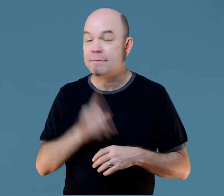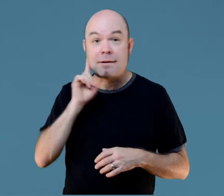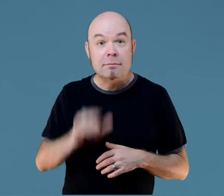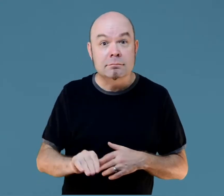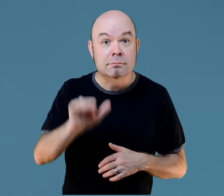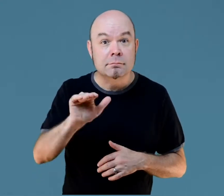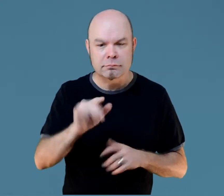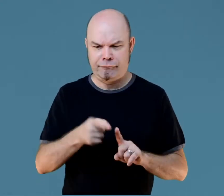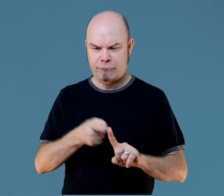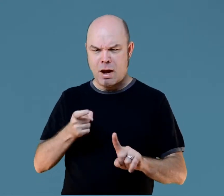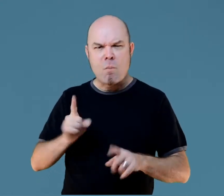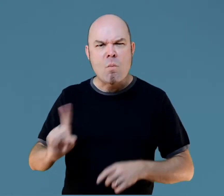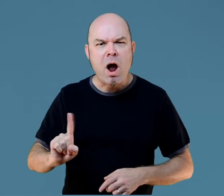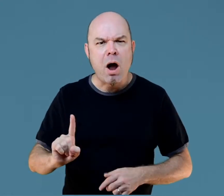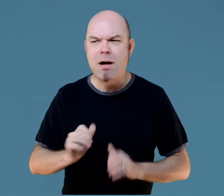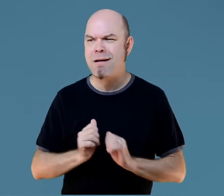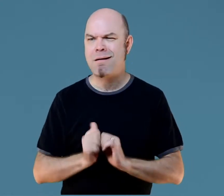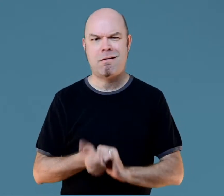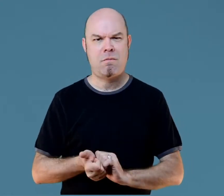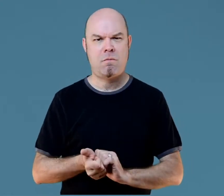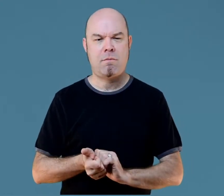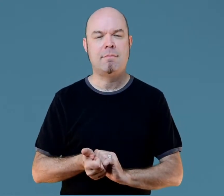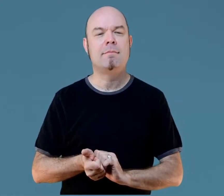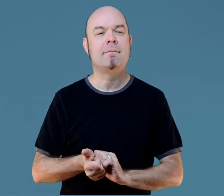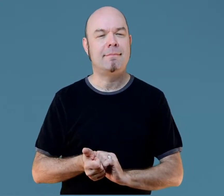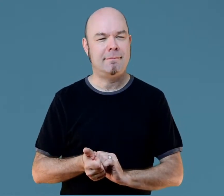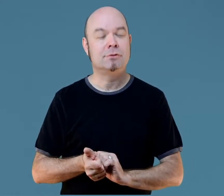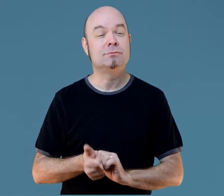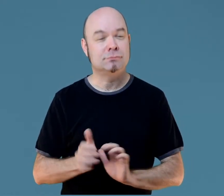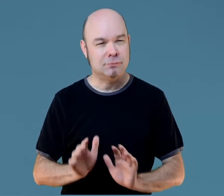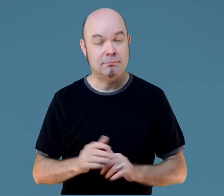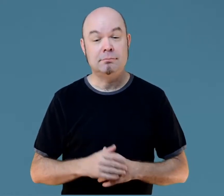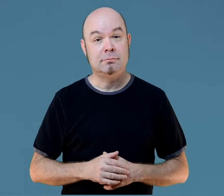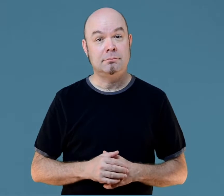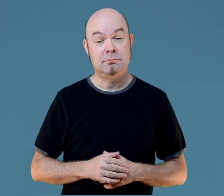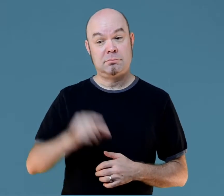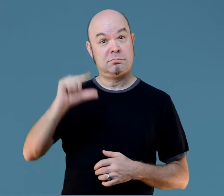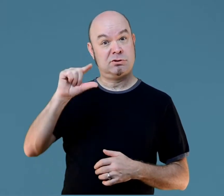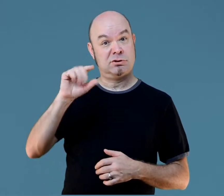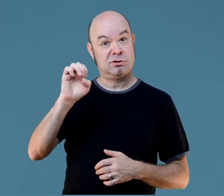When someone is born deaf, where do they get that from? How does that happen?